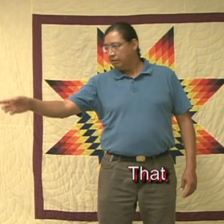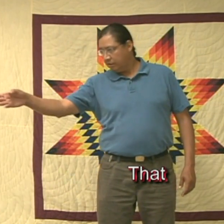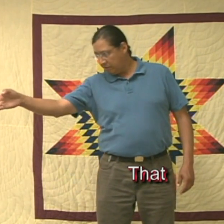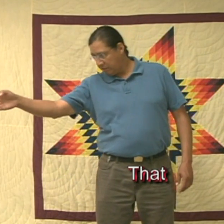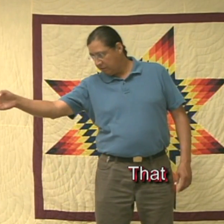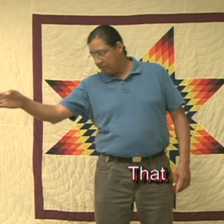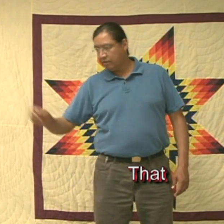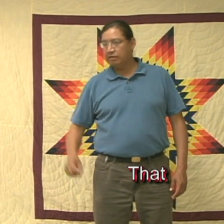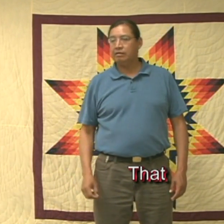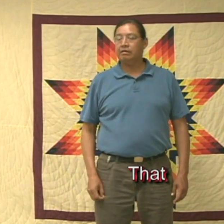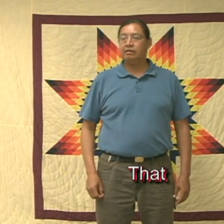Hey.